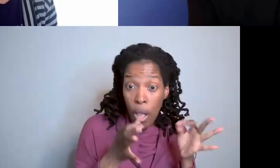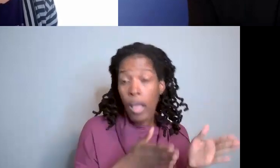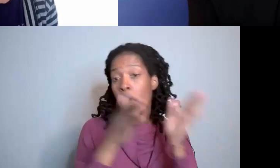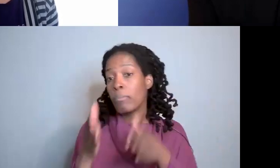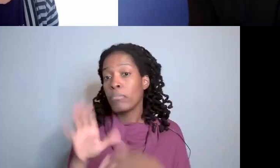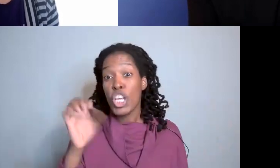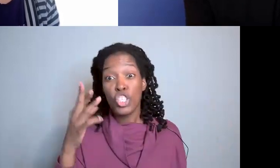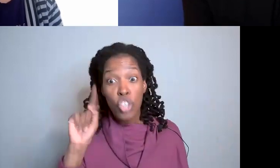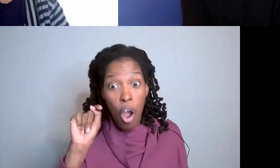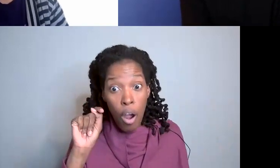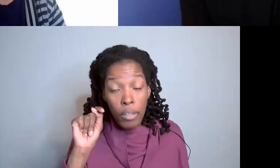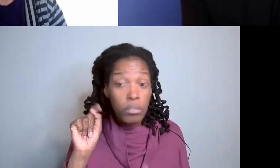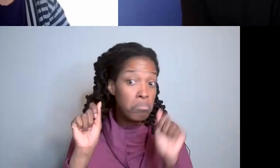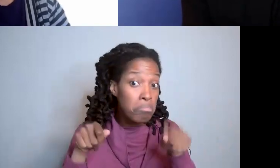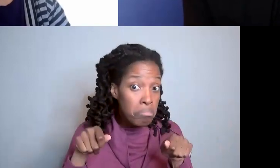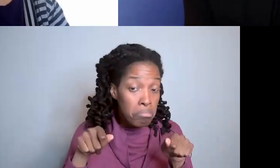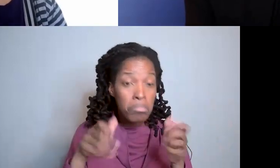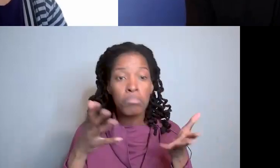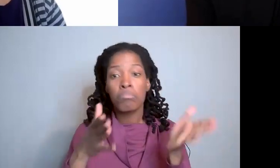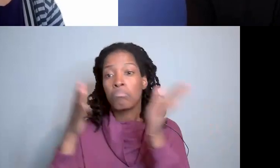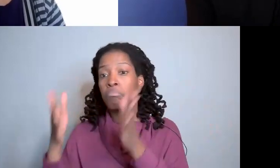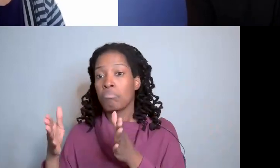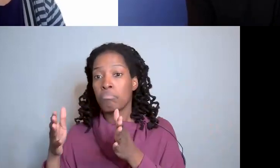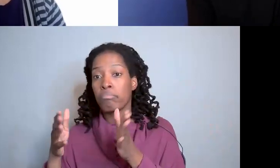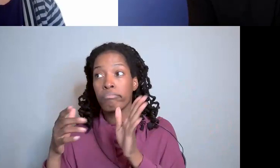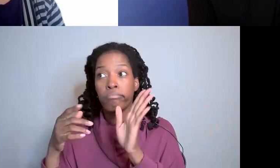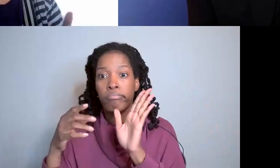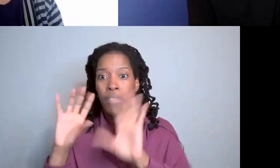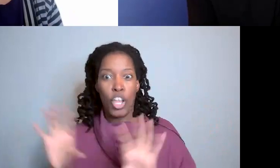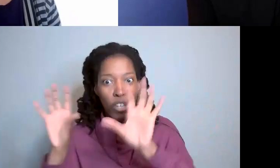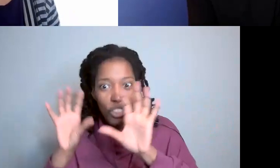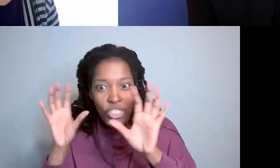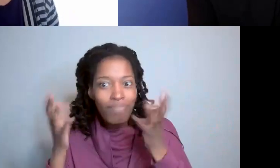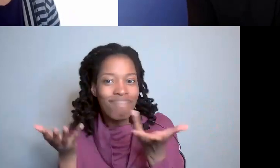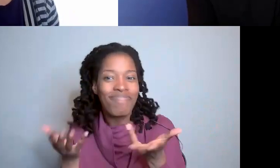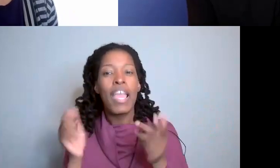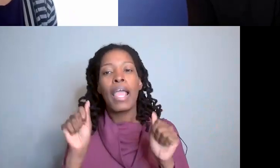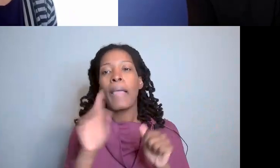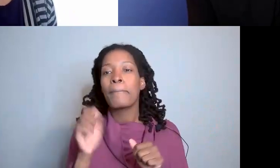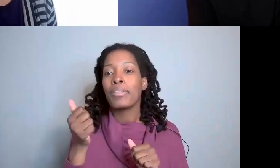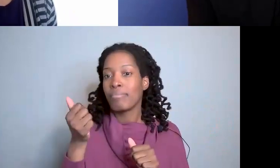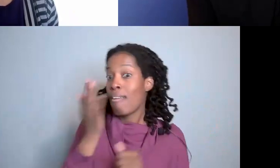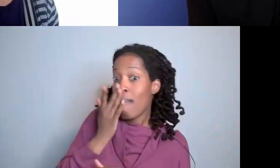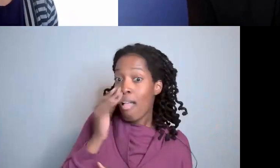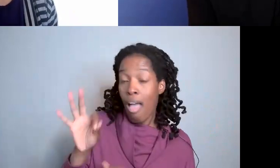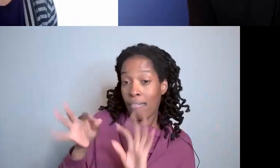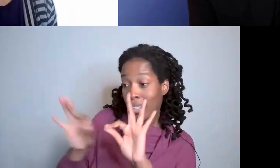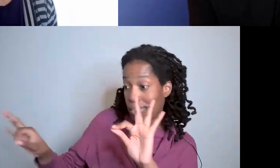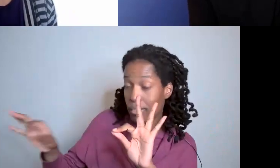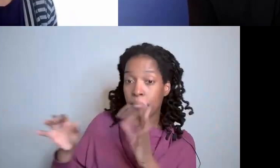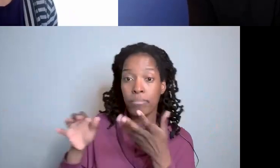charts. It can be any type of decoration. It can be the color of the text that you have, the color